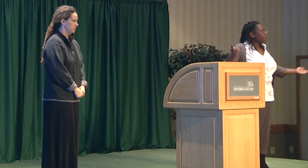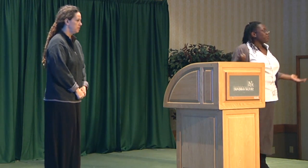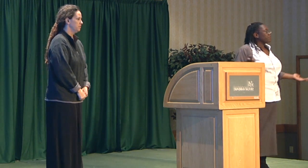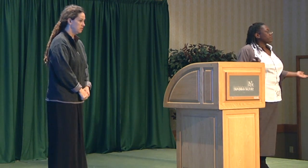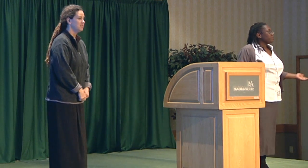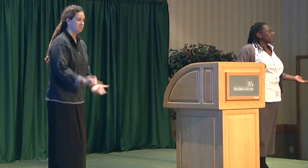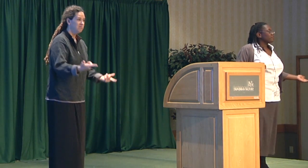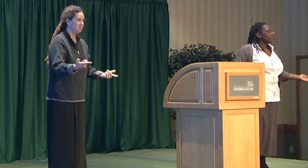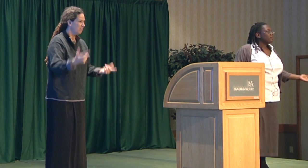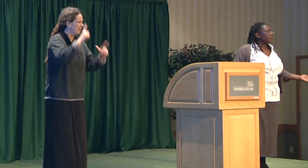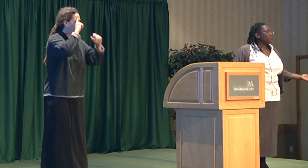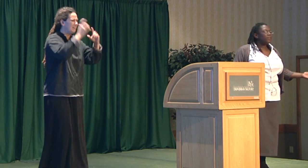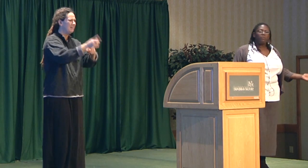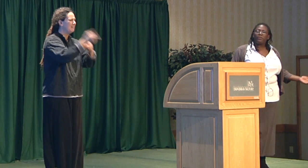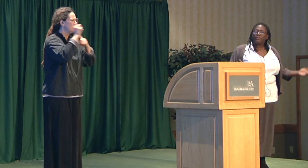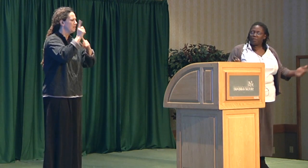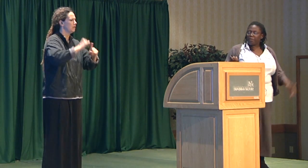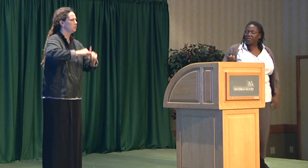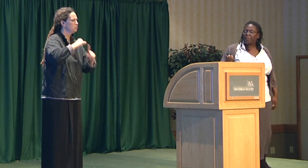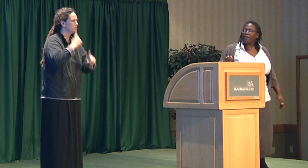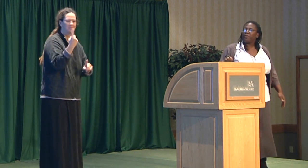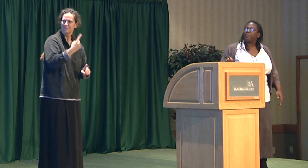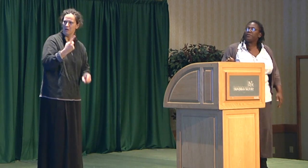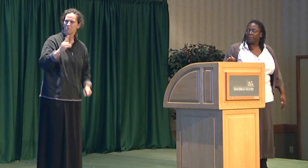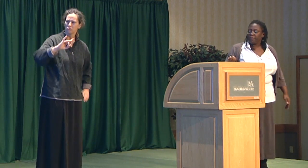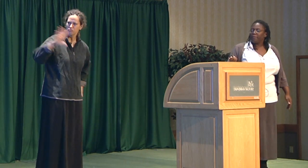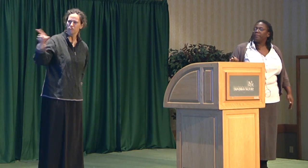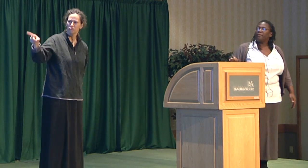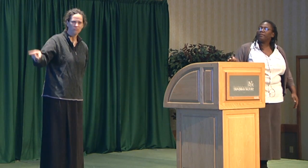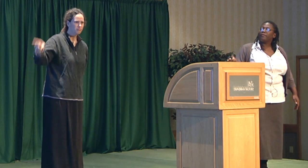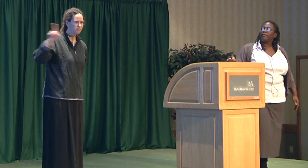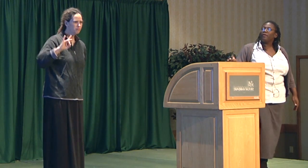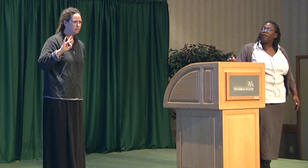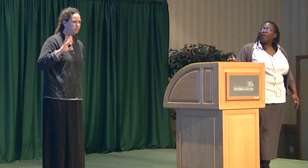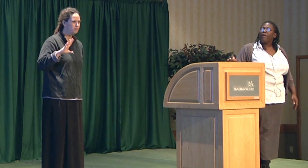You would think abuse. You would think abuse. This person is being abused.